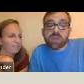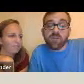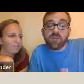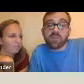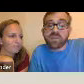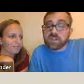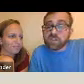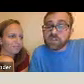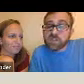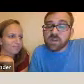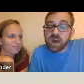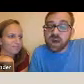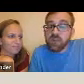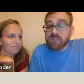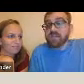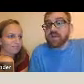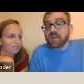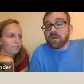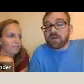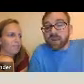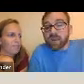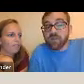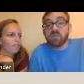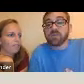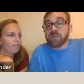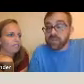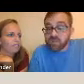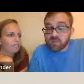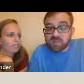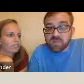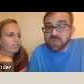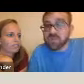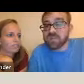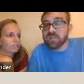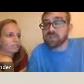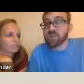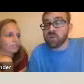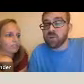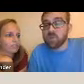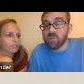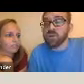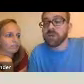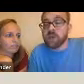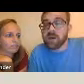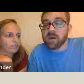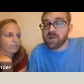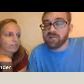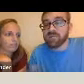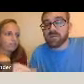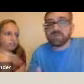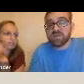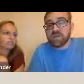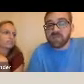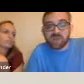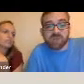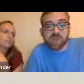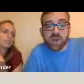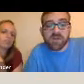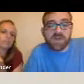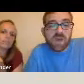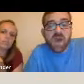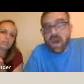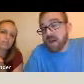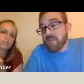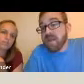structure and the organization of SIL and the Global Sign Languages team, because it's, you know, important to know about the team that you're